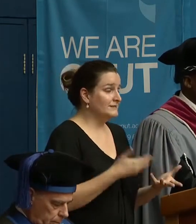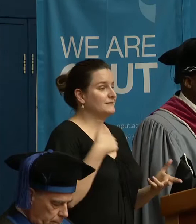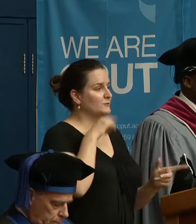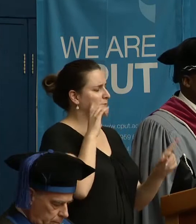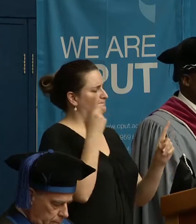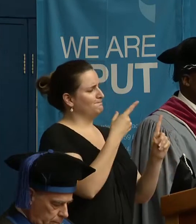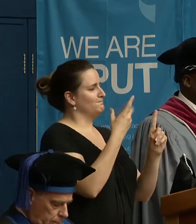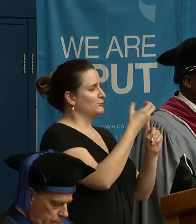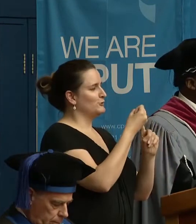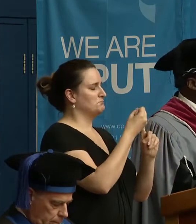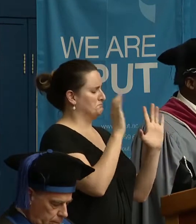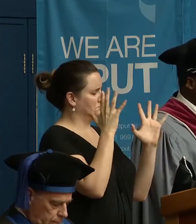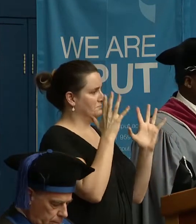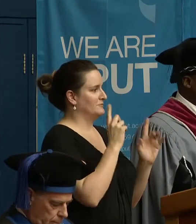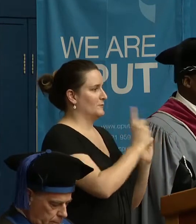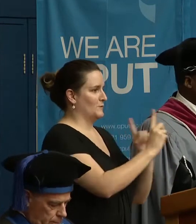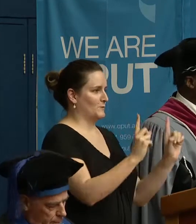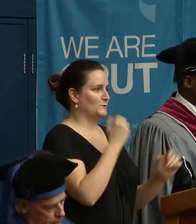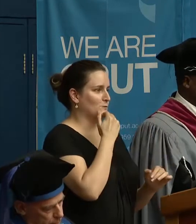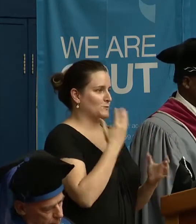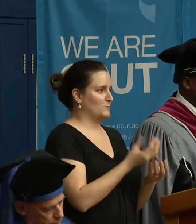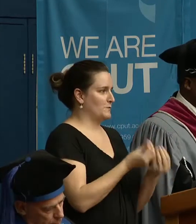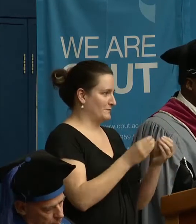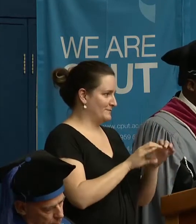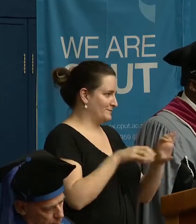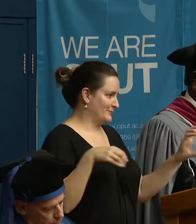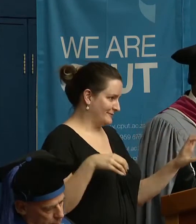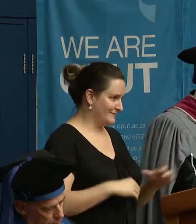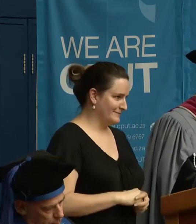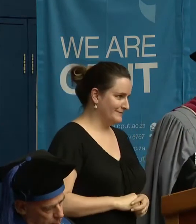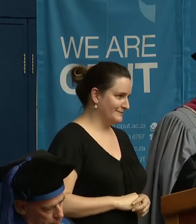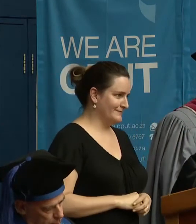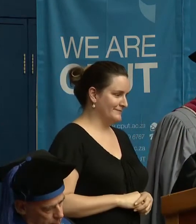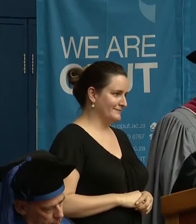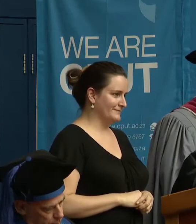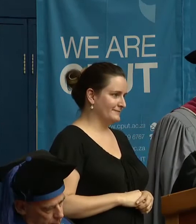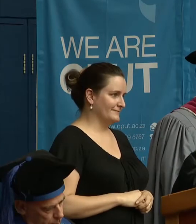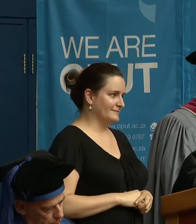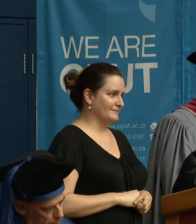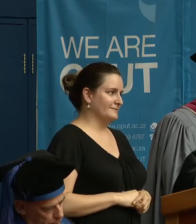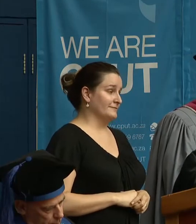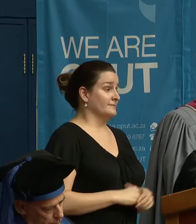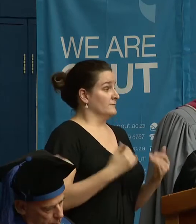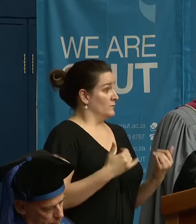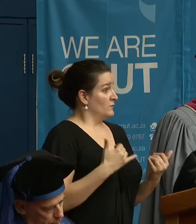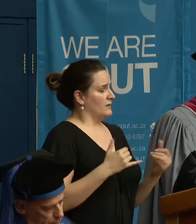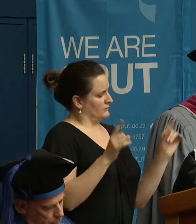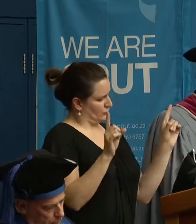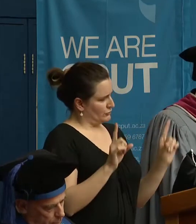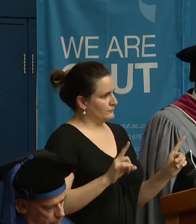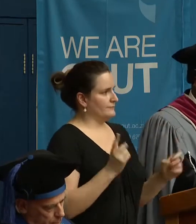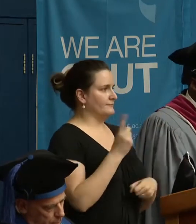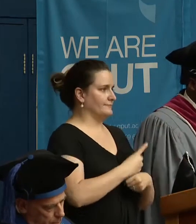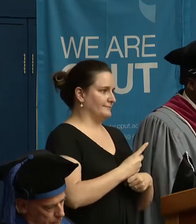achievement of all those who will be graduating here today. This is a very special day for all